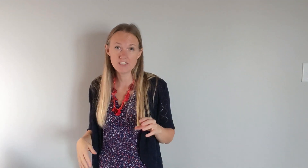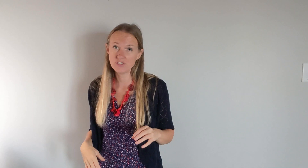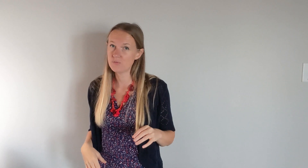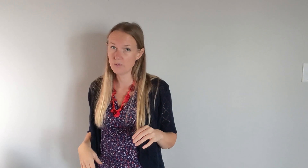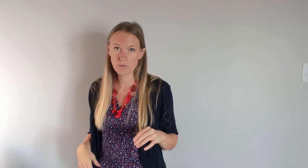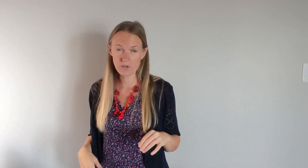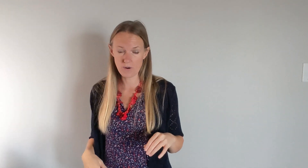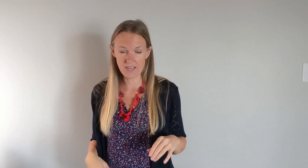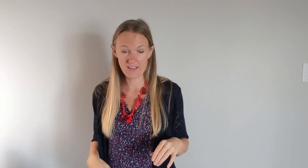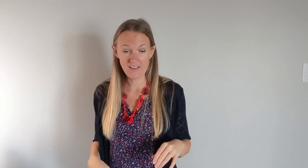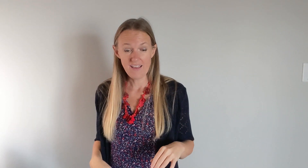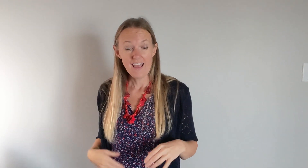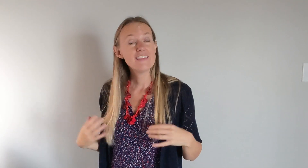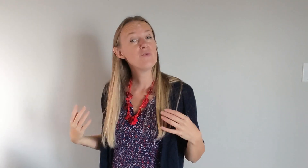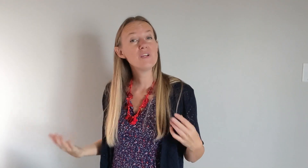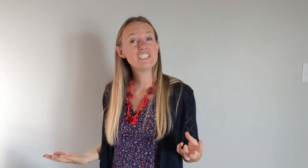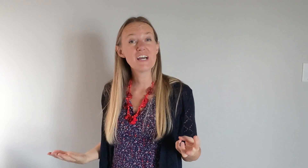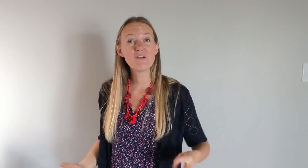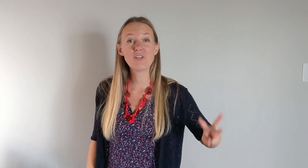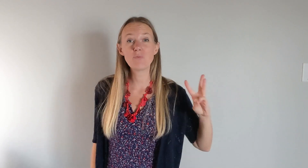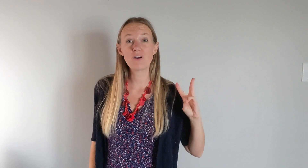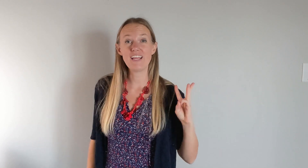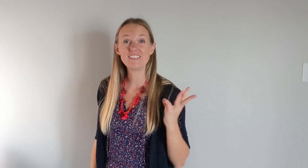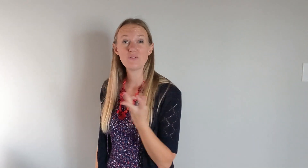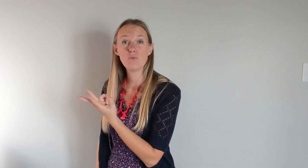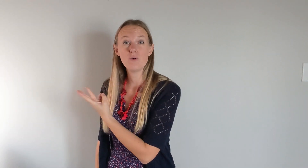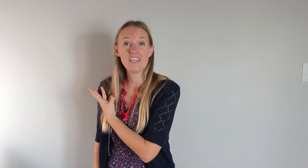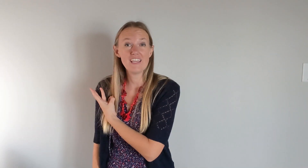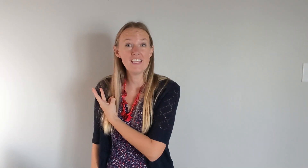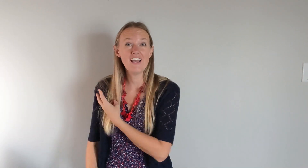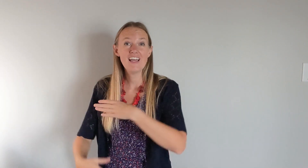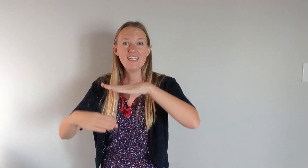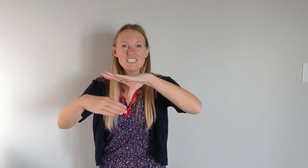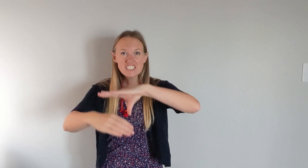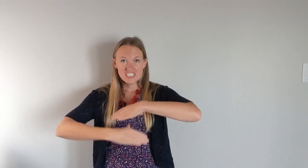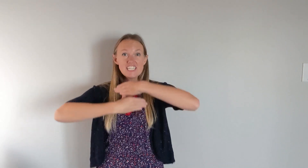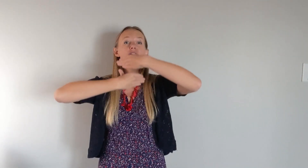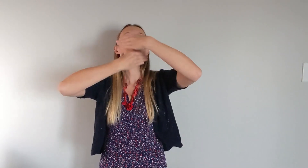do is we won't be quiet. And then we shout out your praise. We shout